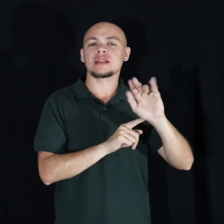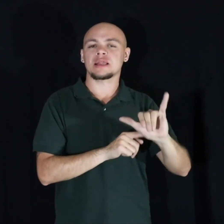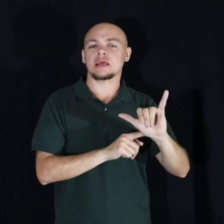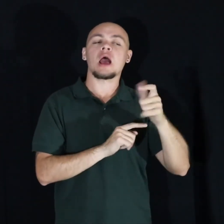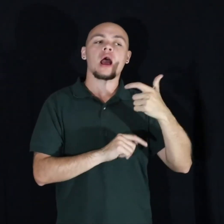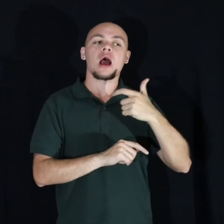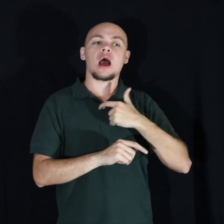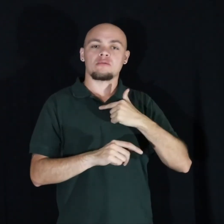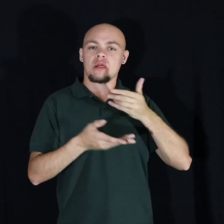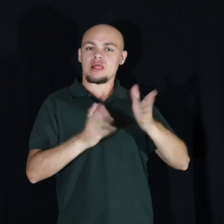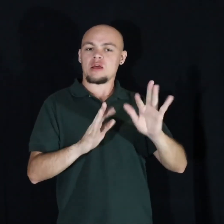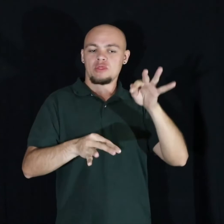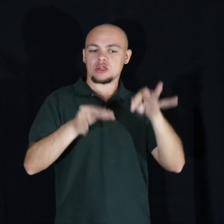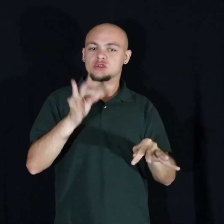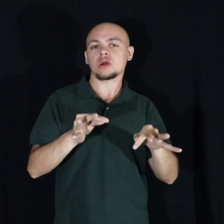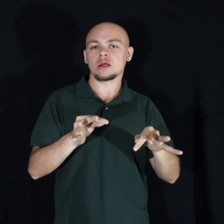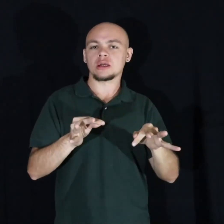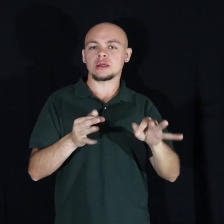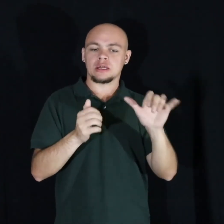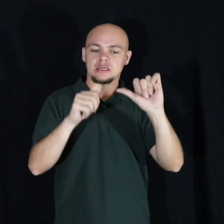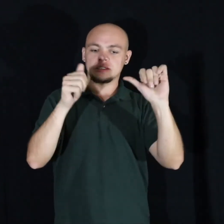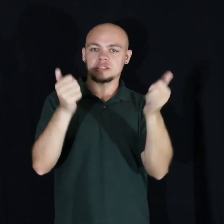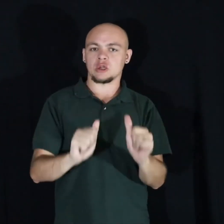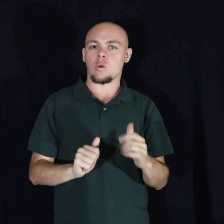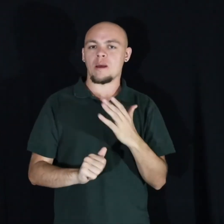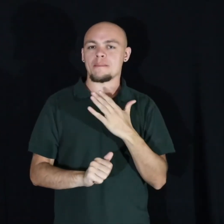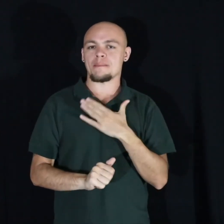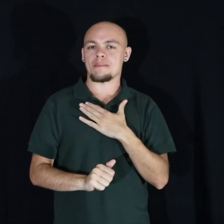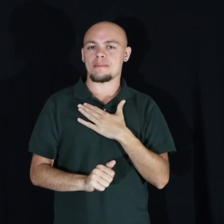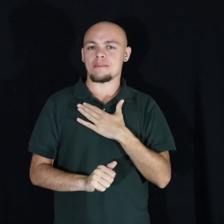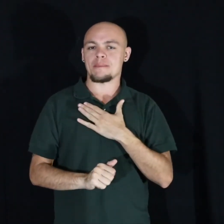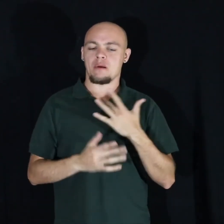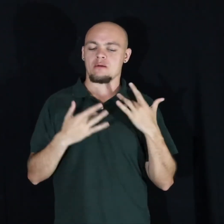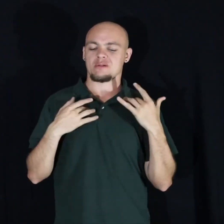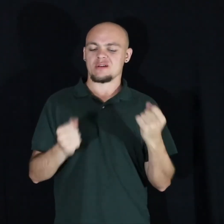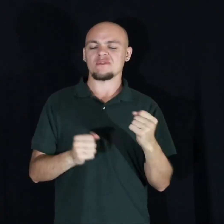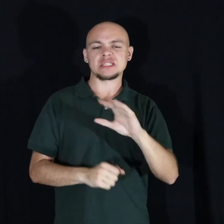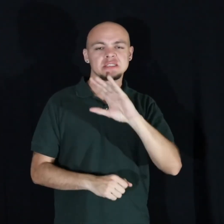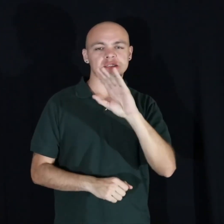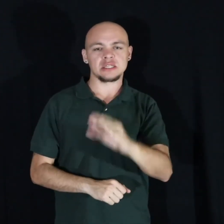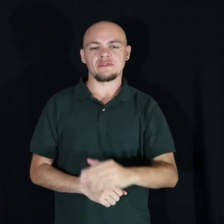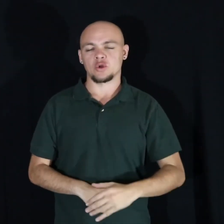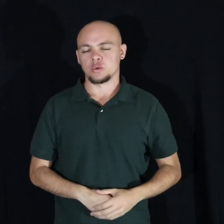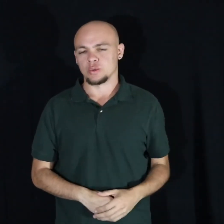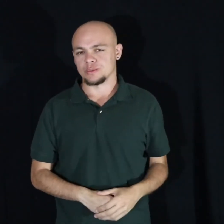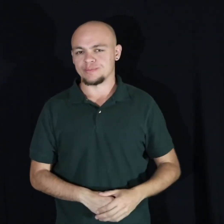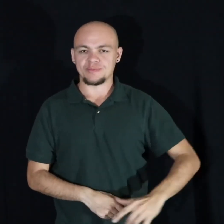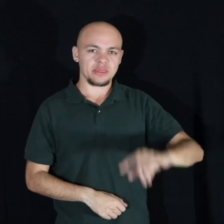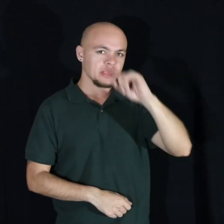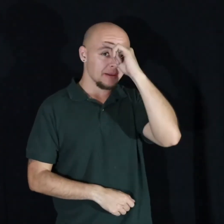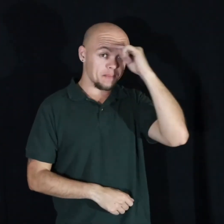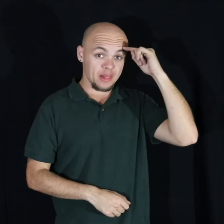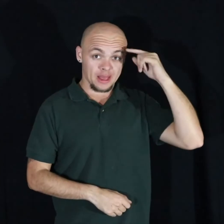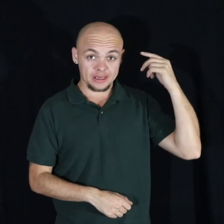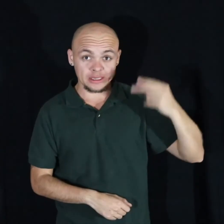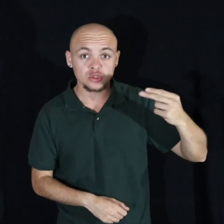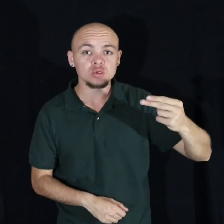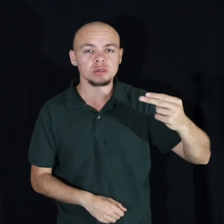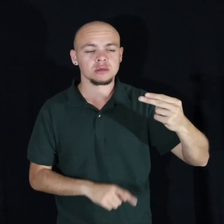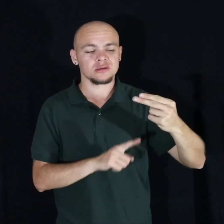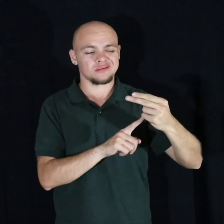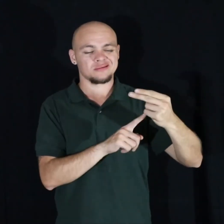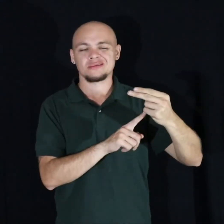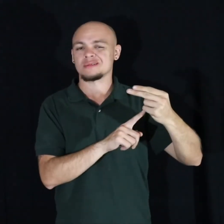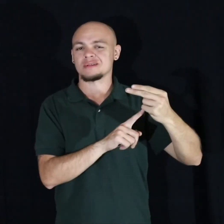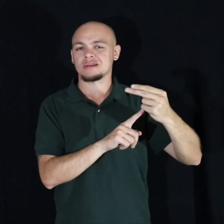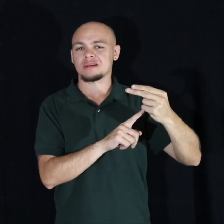the judicial system deteriorate my confidence. Black history is more